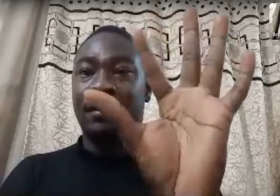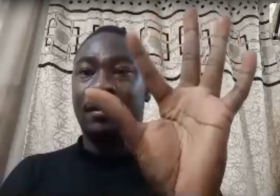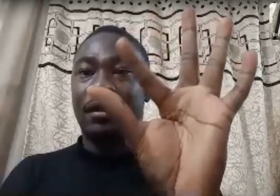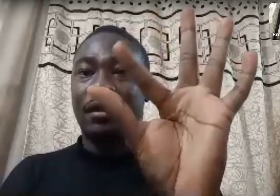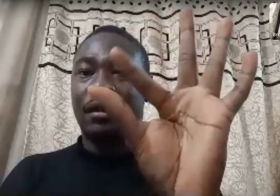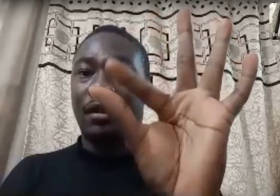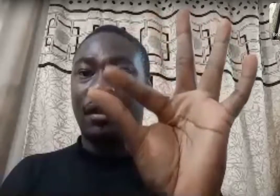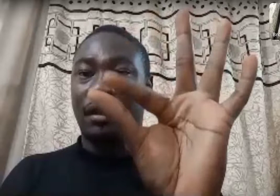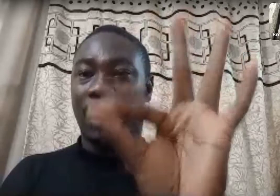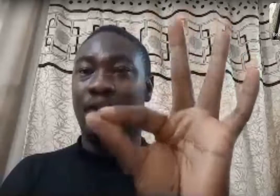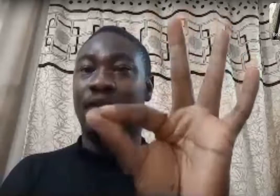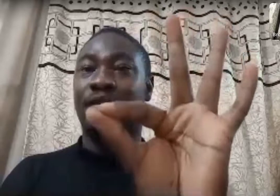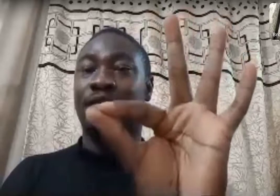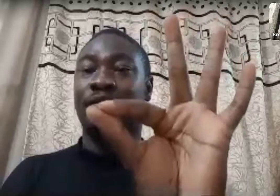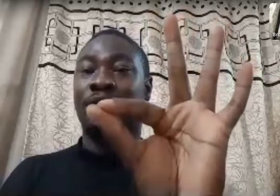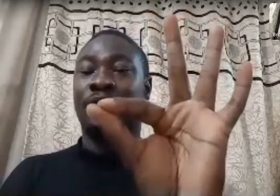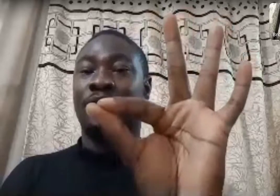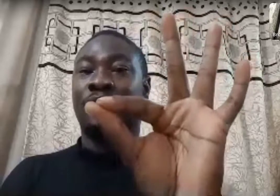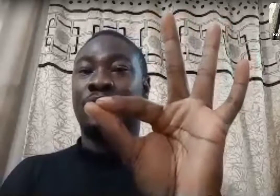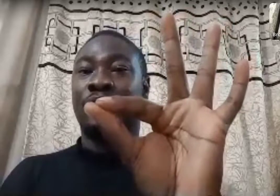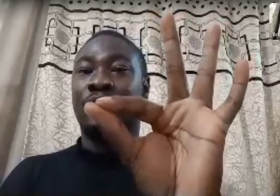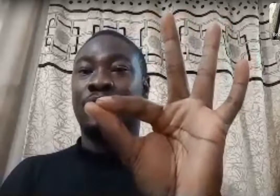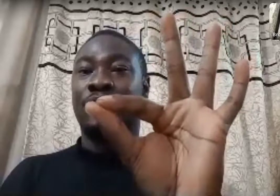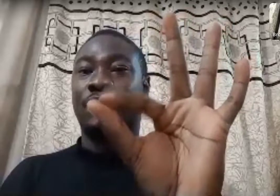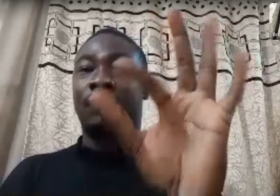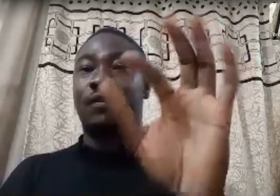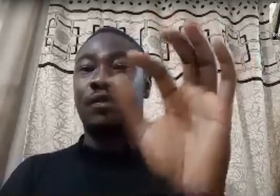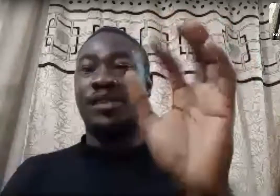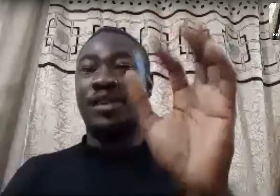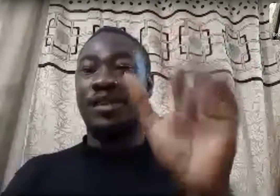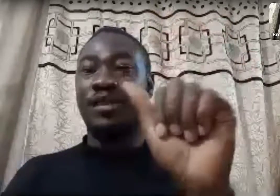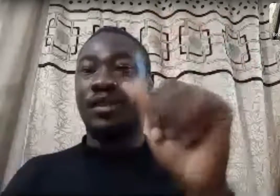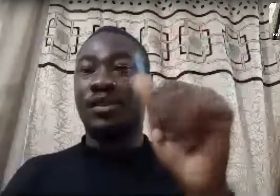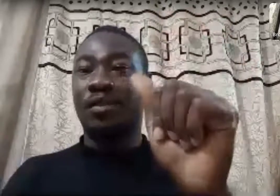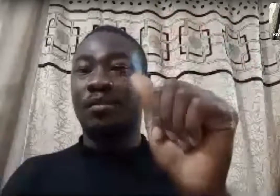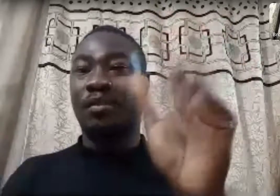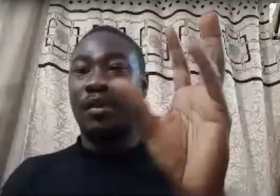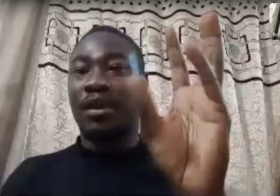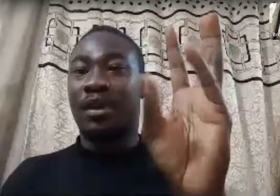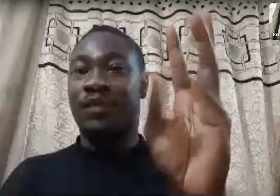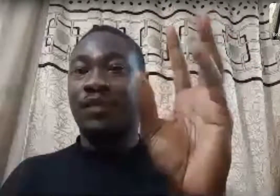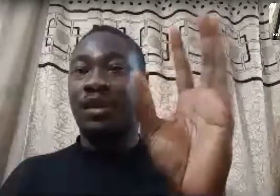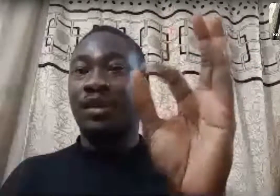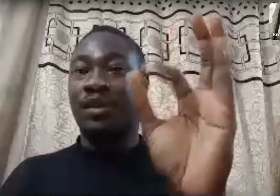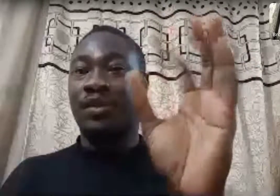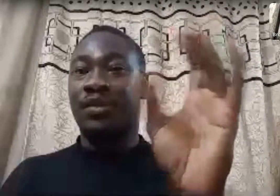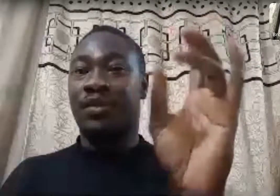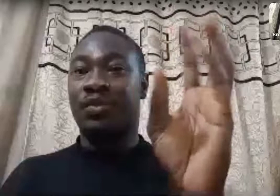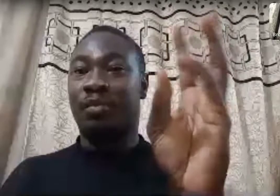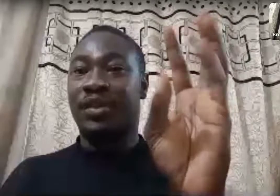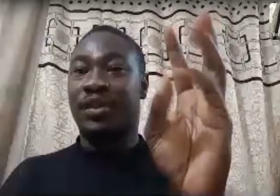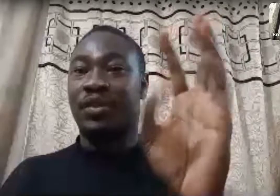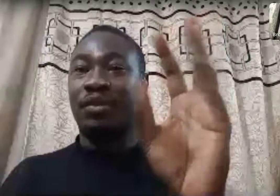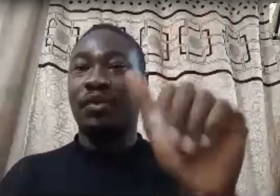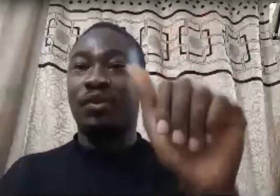9. So from 6, the thumb and each finger takes turn to meet the thumb. So the thumb is like the star